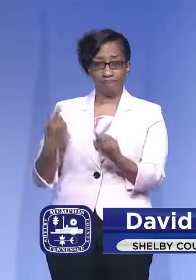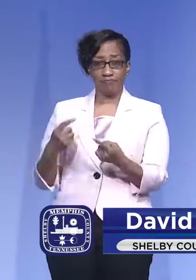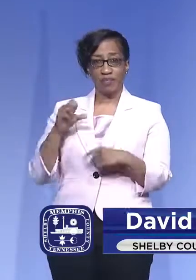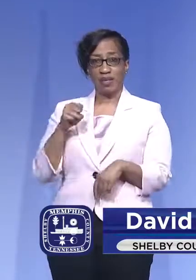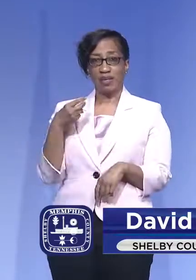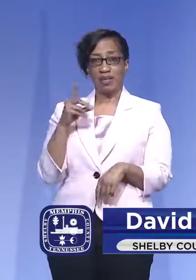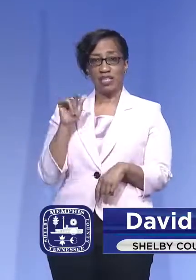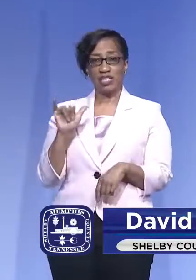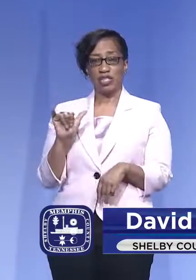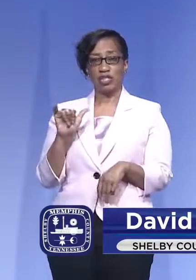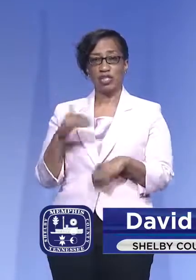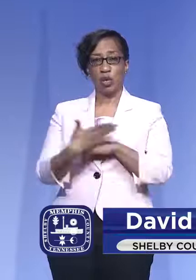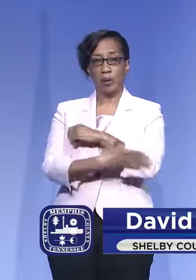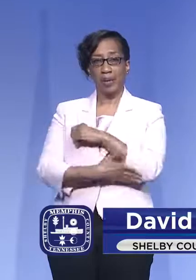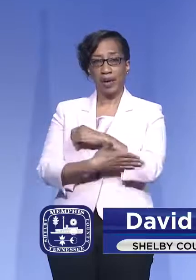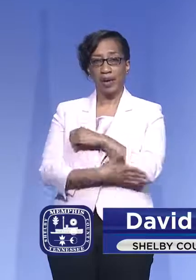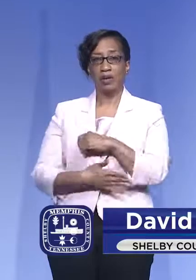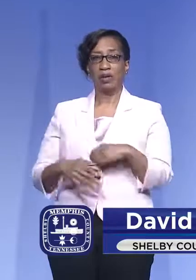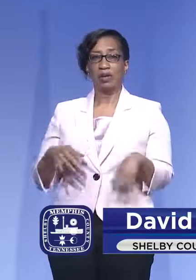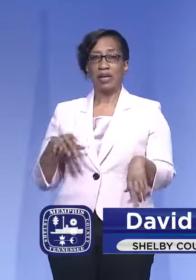County. So far, we've had